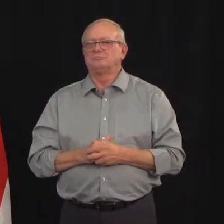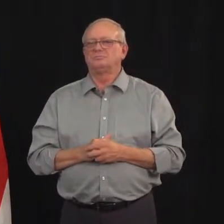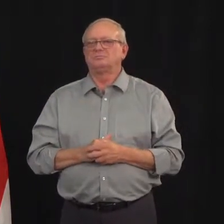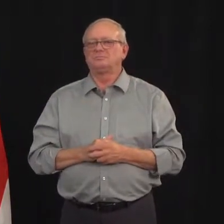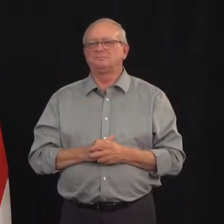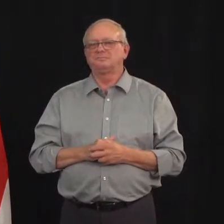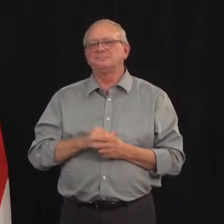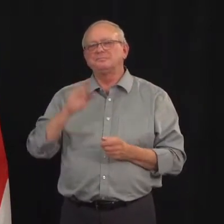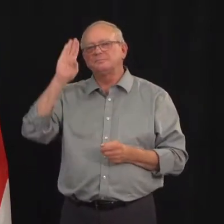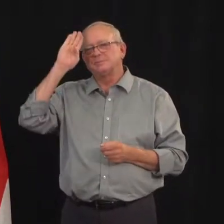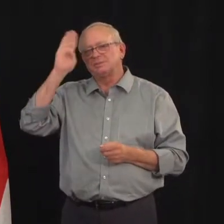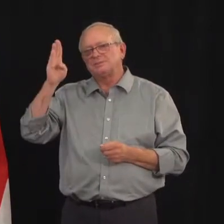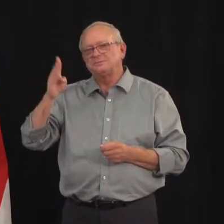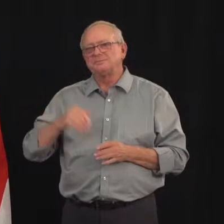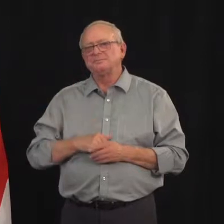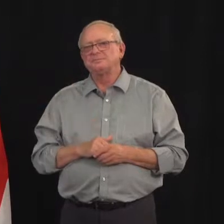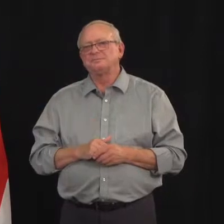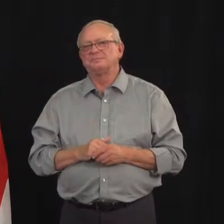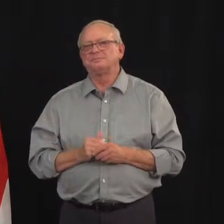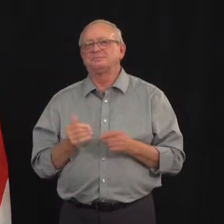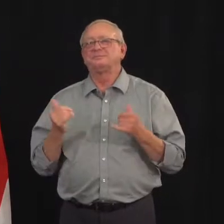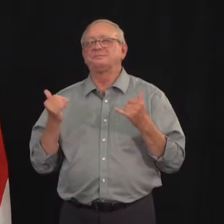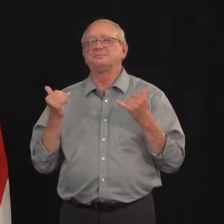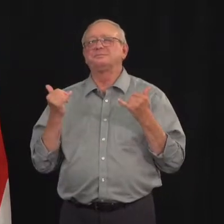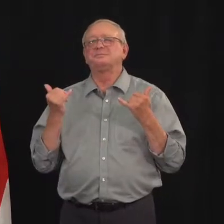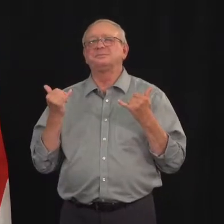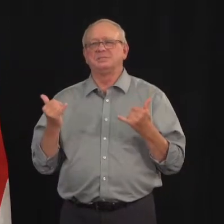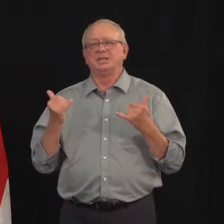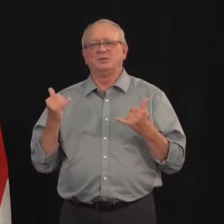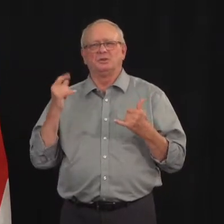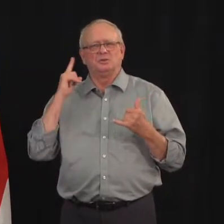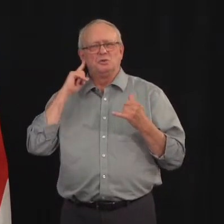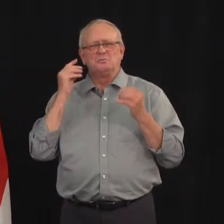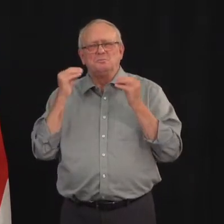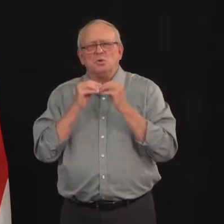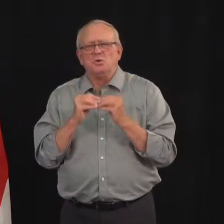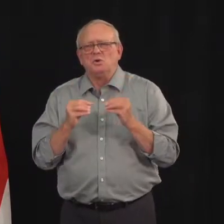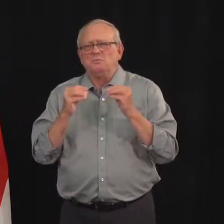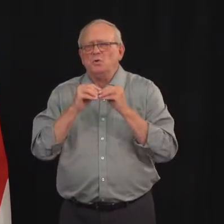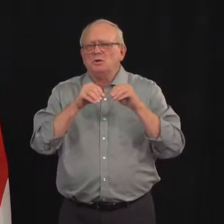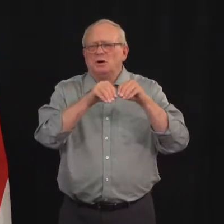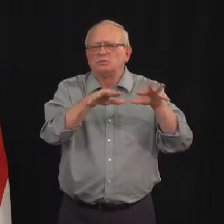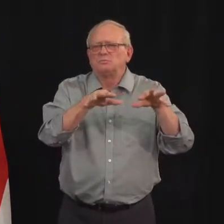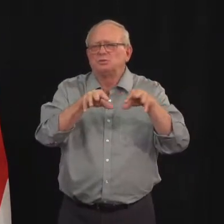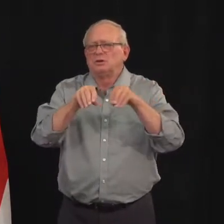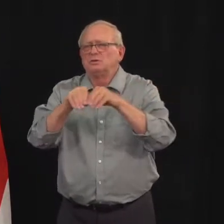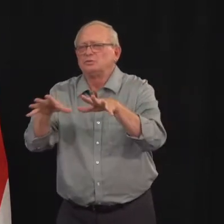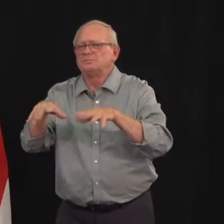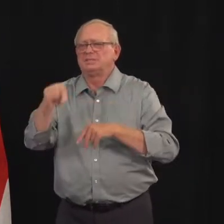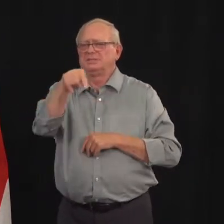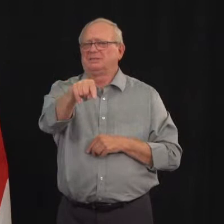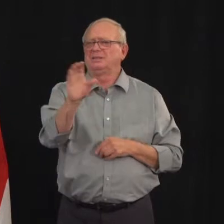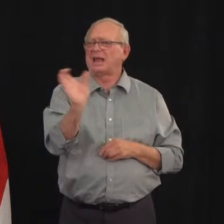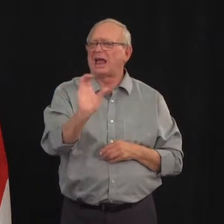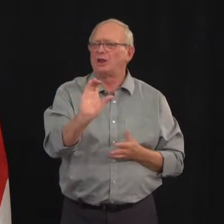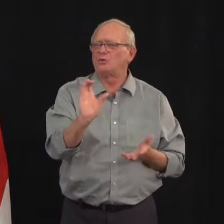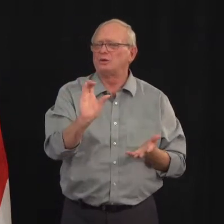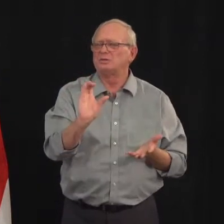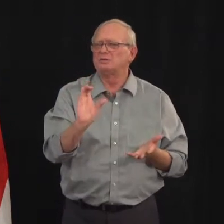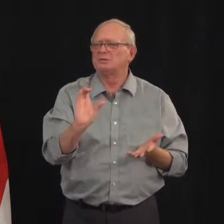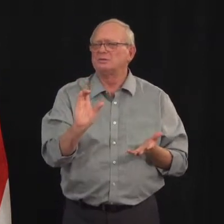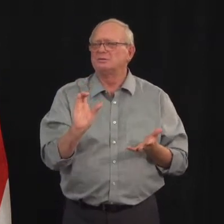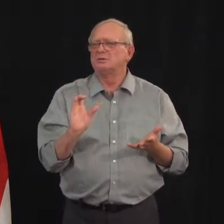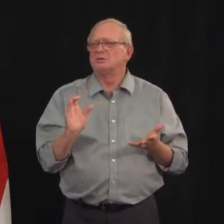more outbreaks at shops like Made by Marcus and Village Brewery in Calgary. Why are you not closing non-essential businesses to curb the